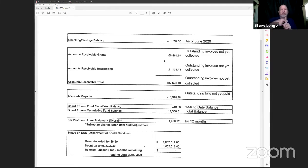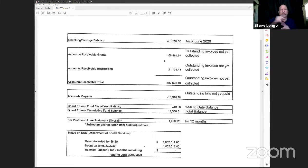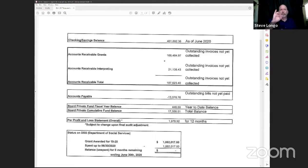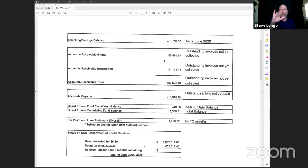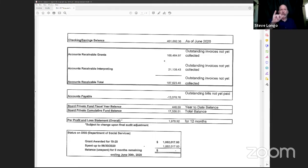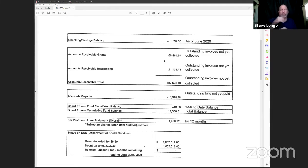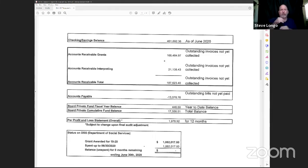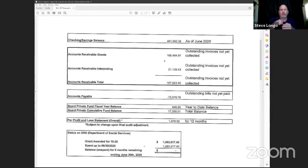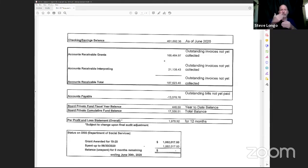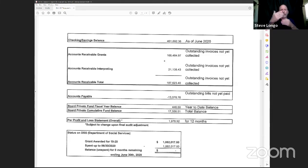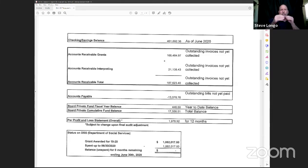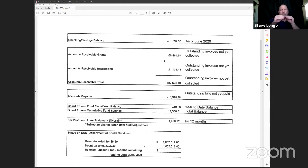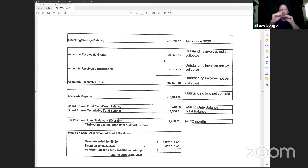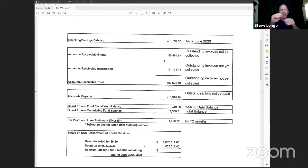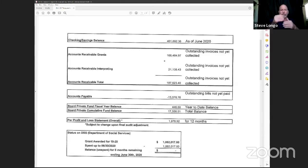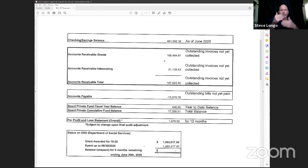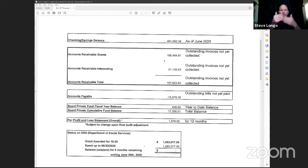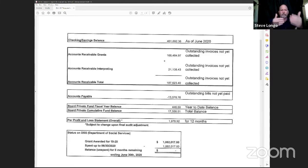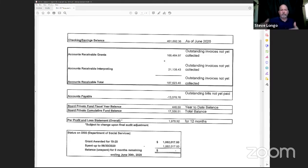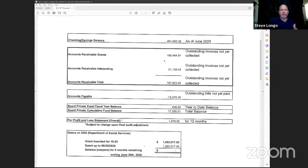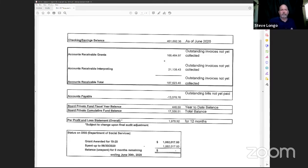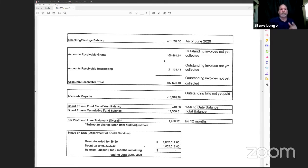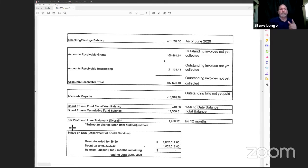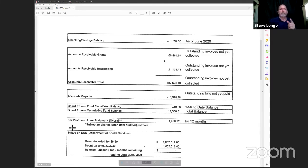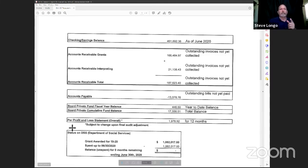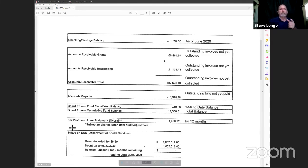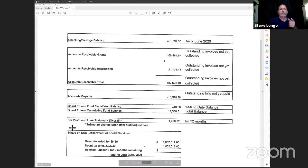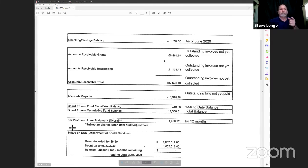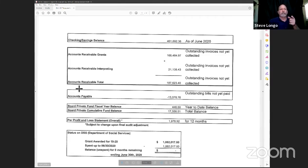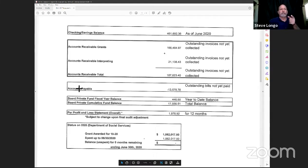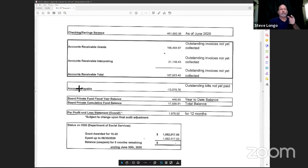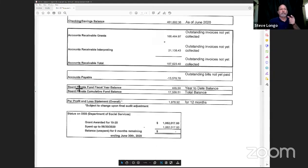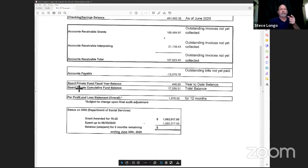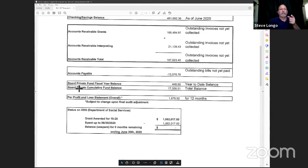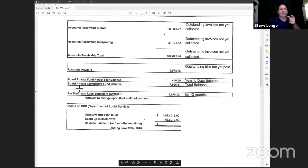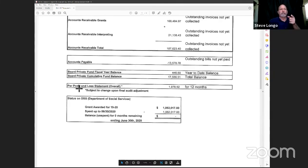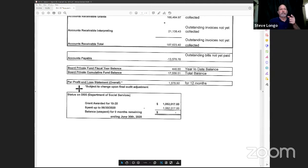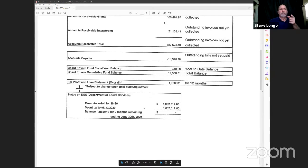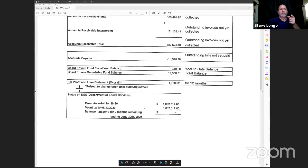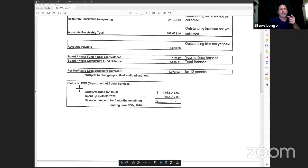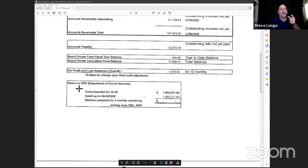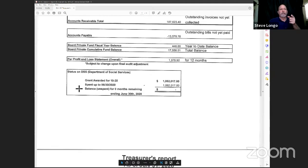Okay, next we'll review the month of July, and I'll put that slide